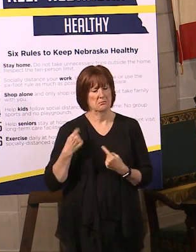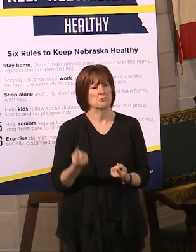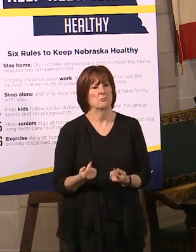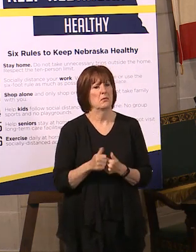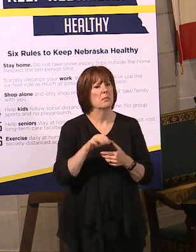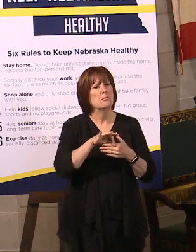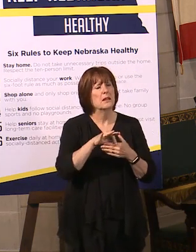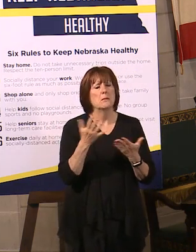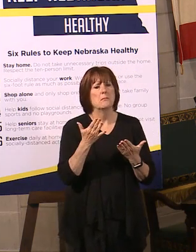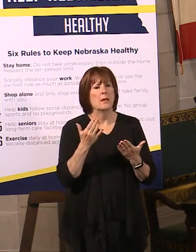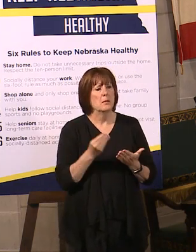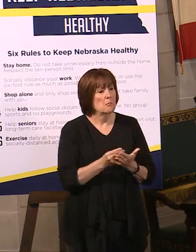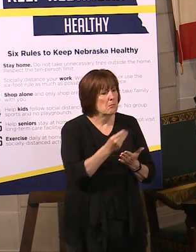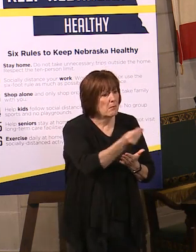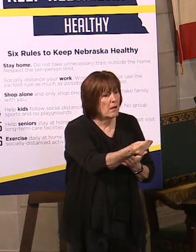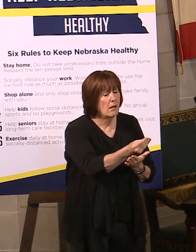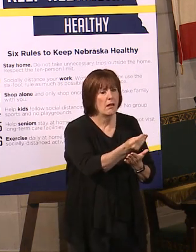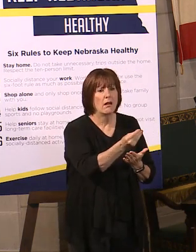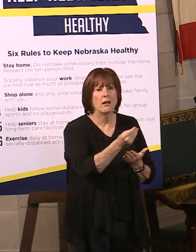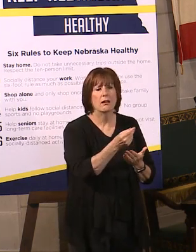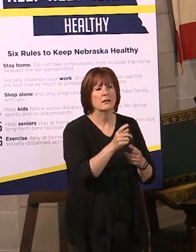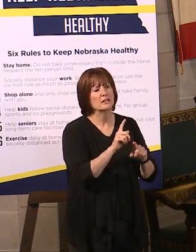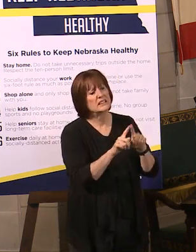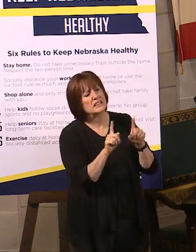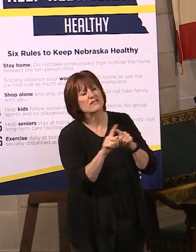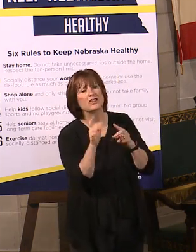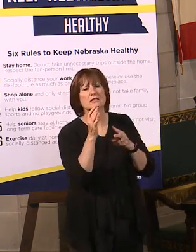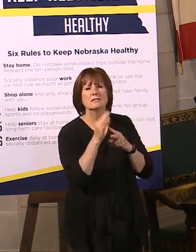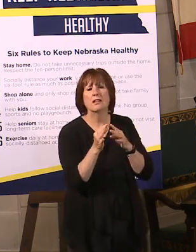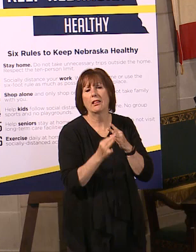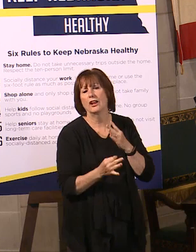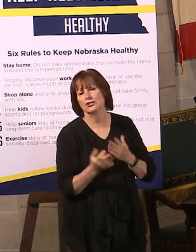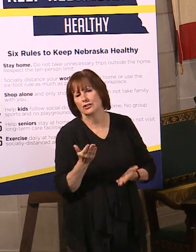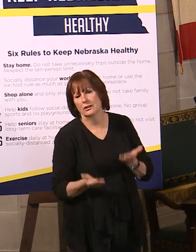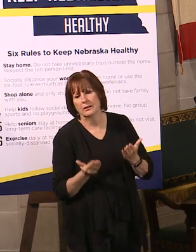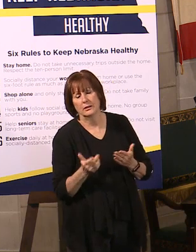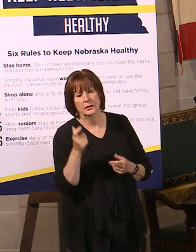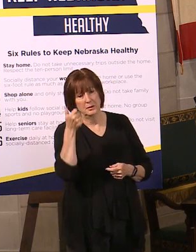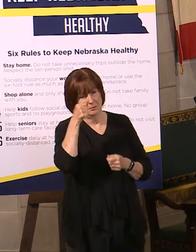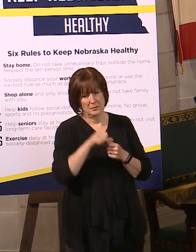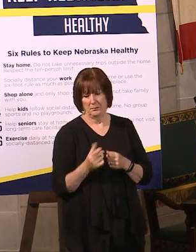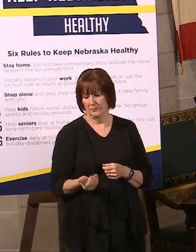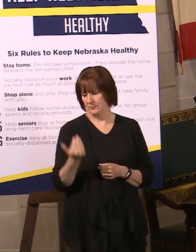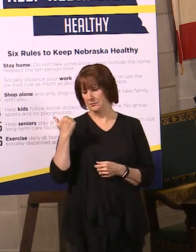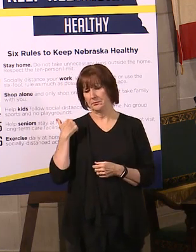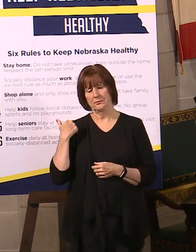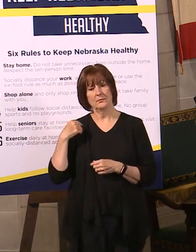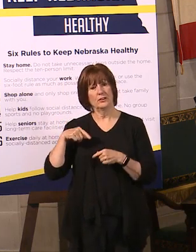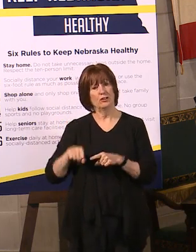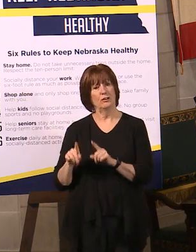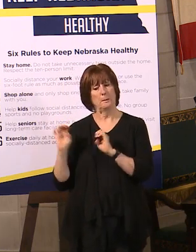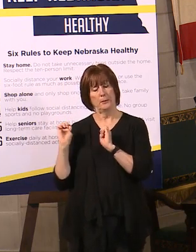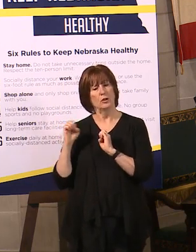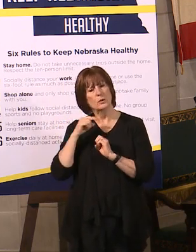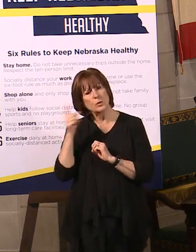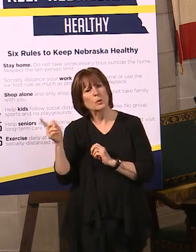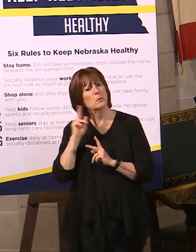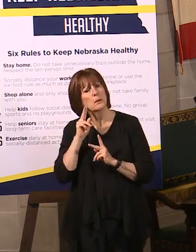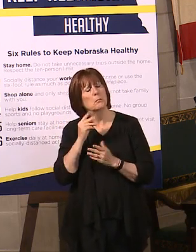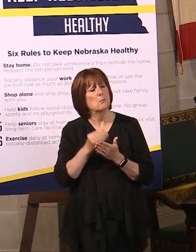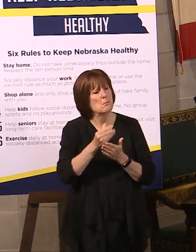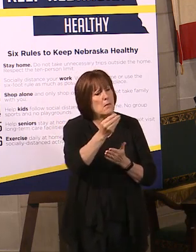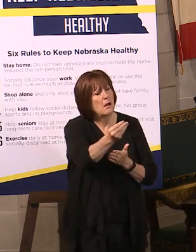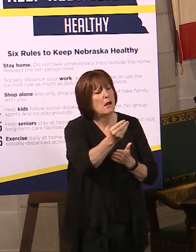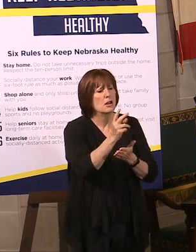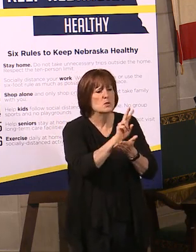They may just not find the same selection. And we kind of talked about this. Remember when we, early on in this emergency, we told people go out and get a couple of weeks